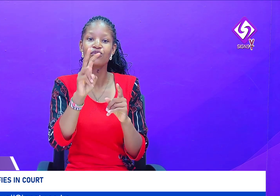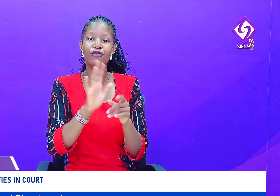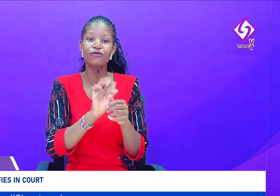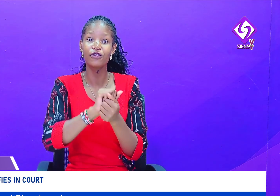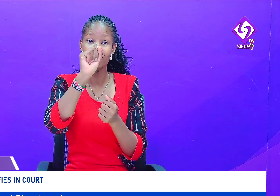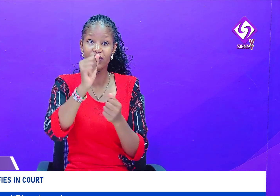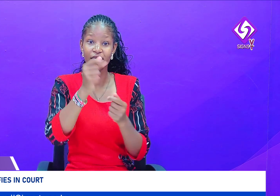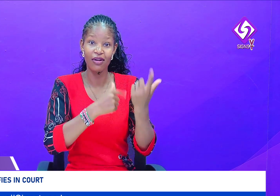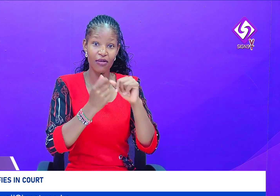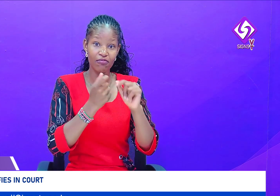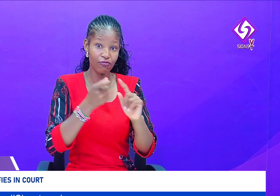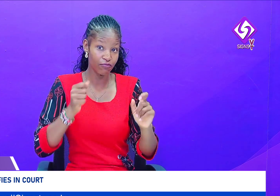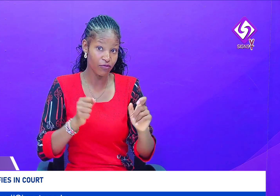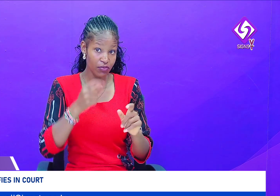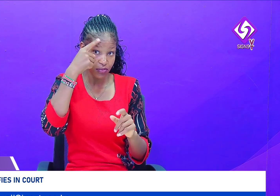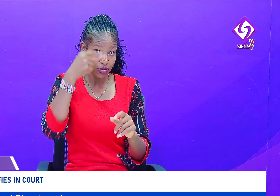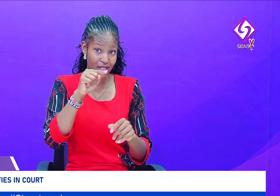from his public opposition